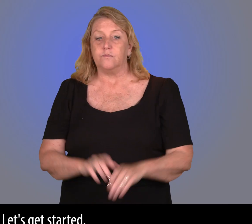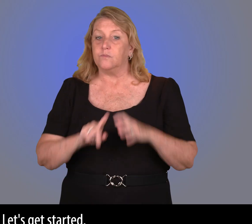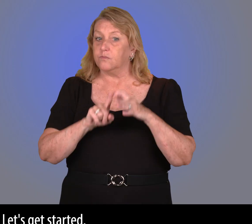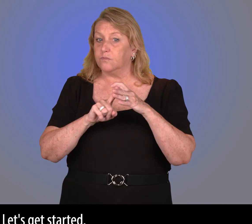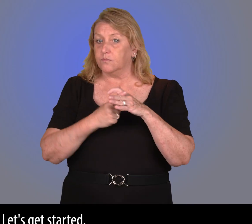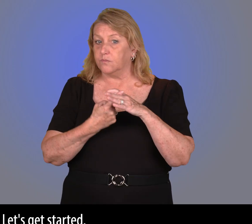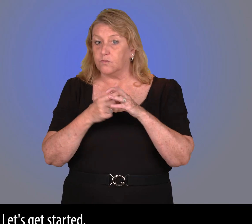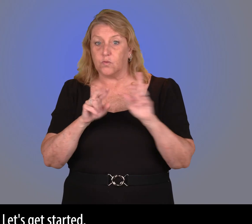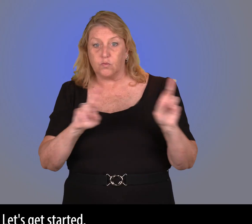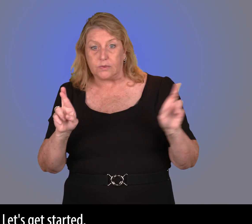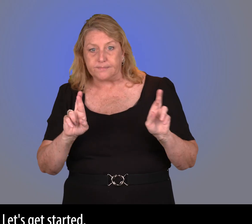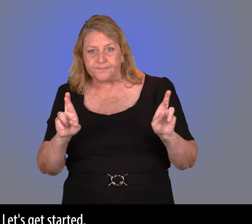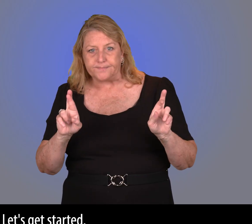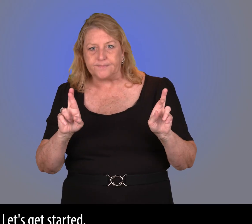Let's get started.